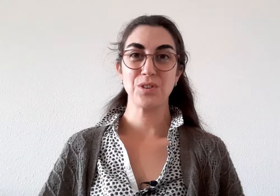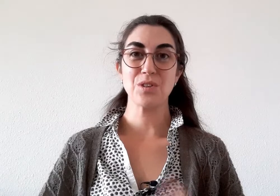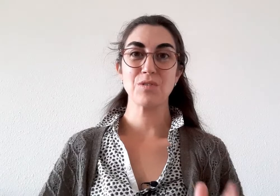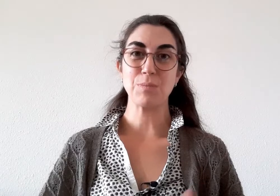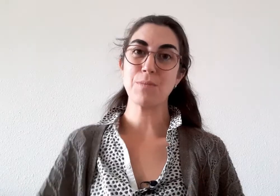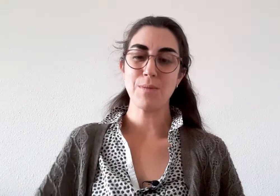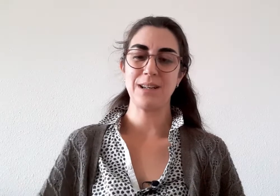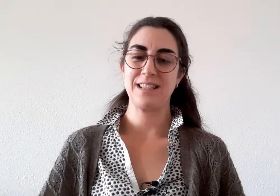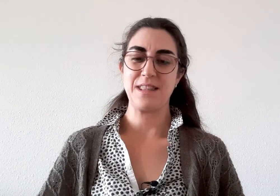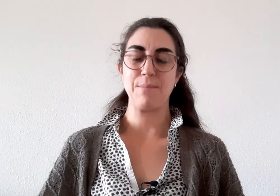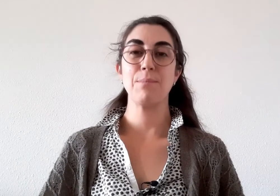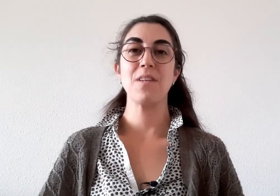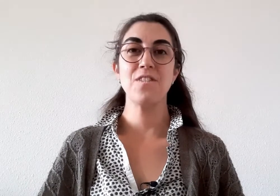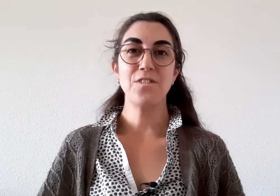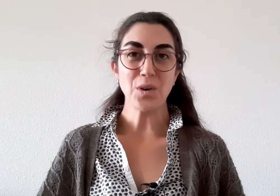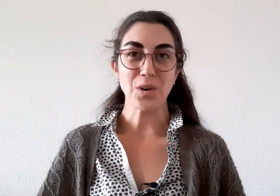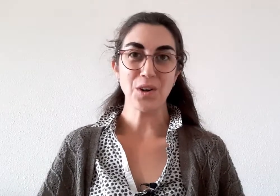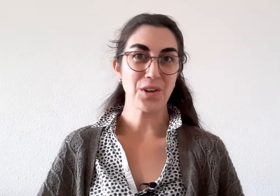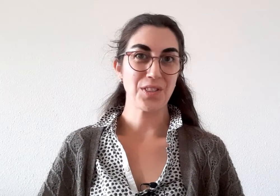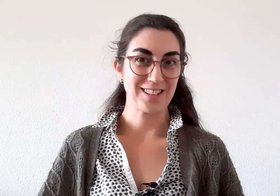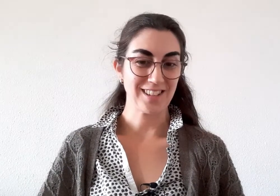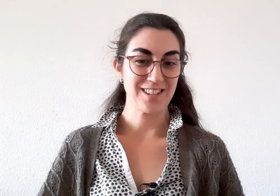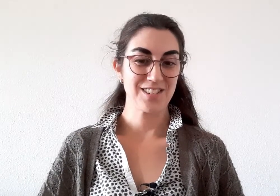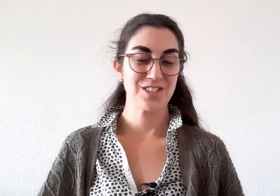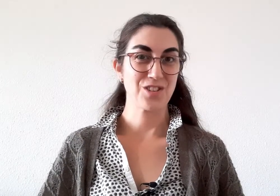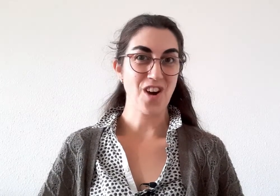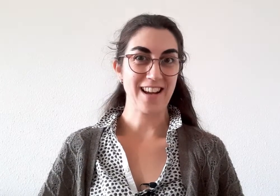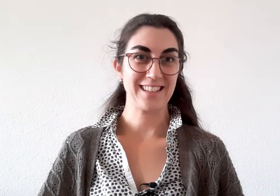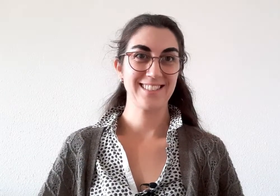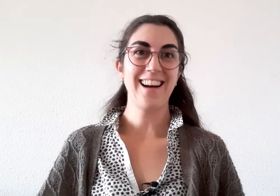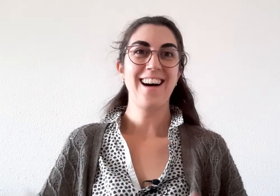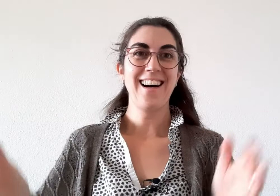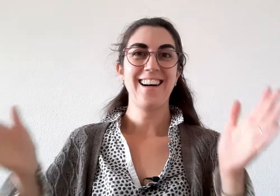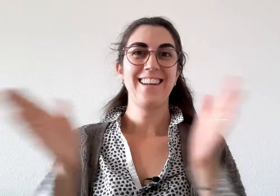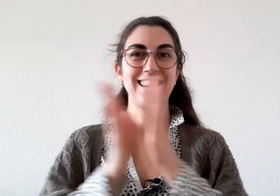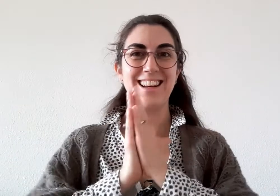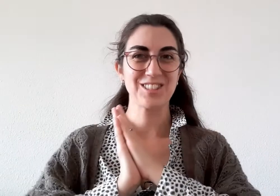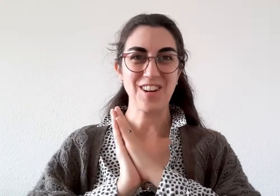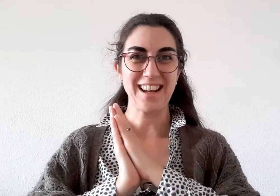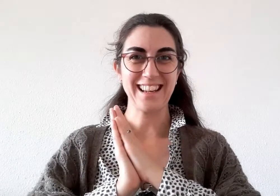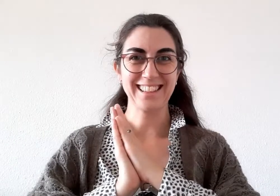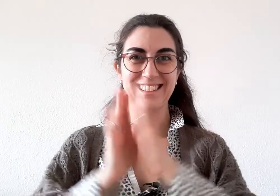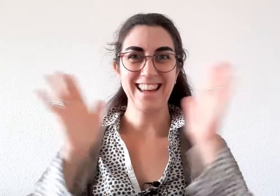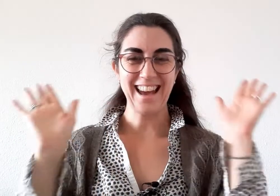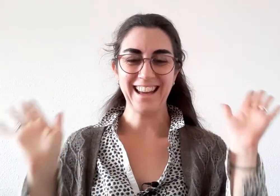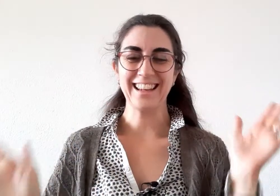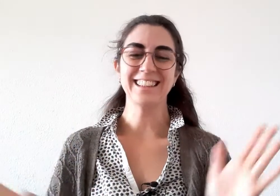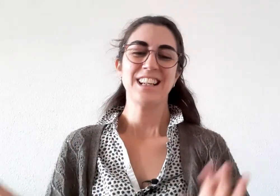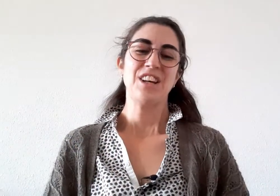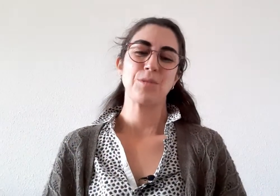can respond appropriately to them before they start to cry. Less crying, yay! So what do I